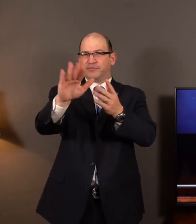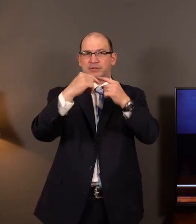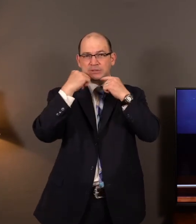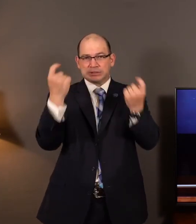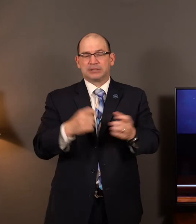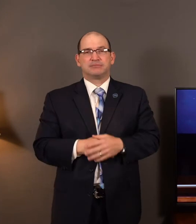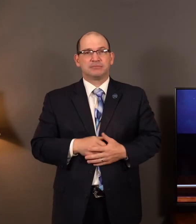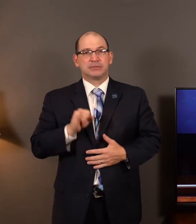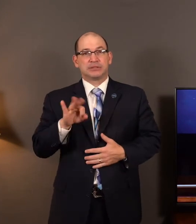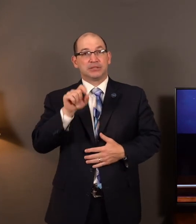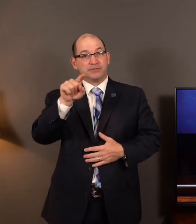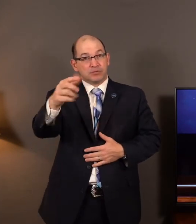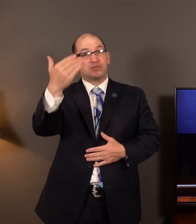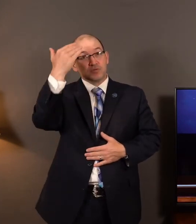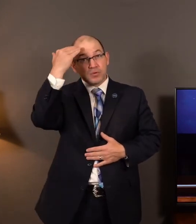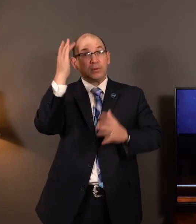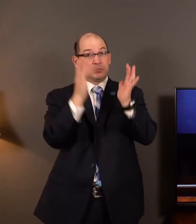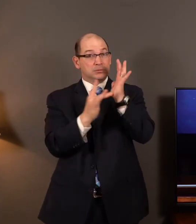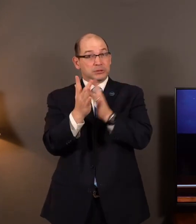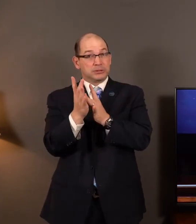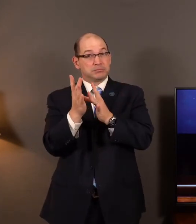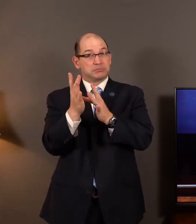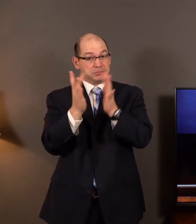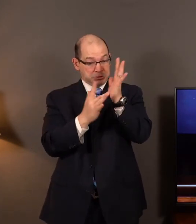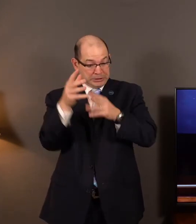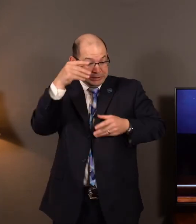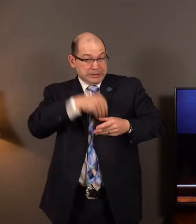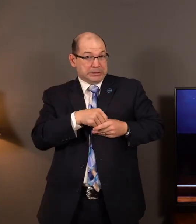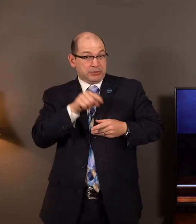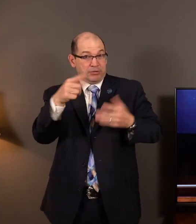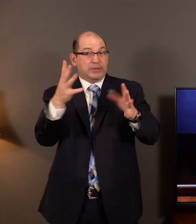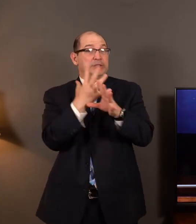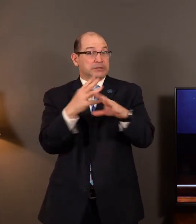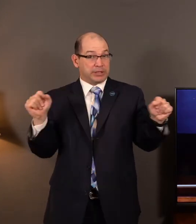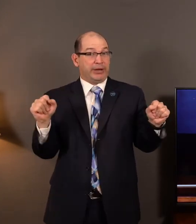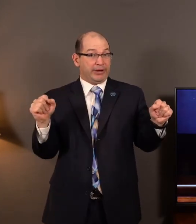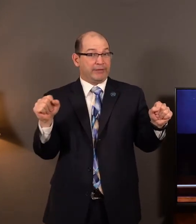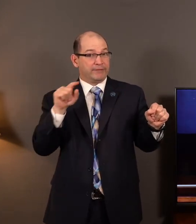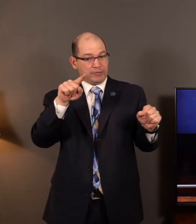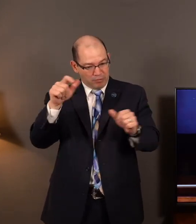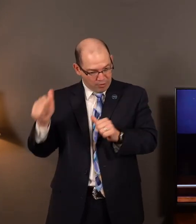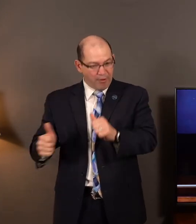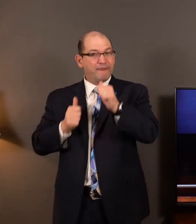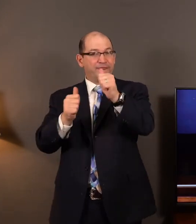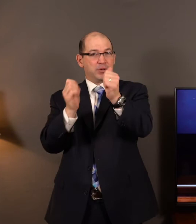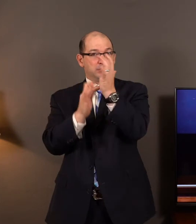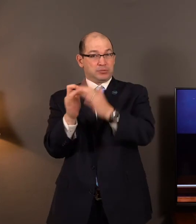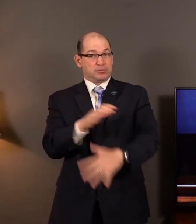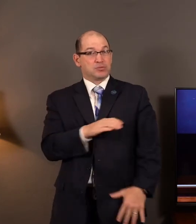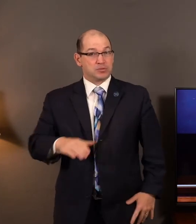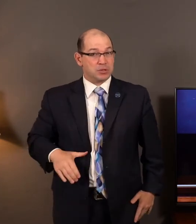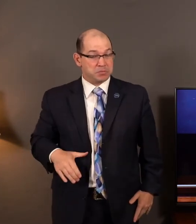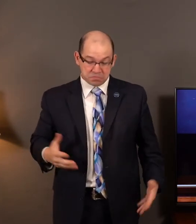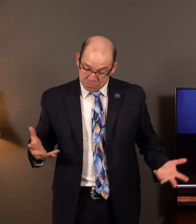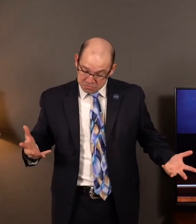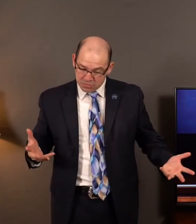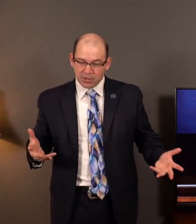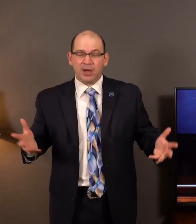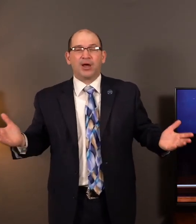and you know Christ, you're His Father, you've placed your faith and trust in Him already, then can I encourage you